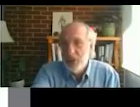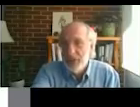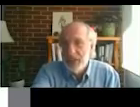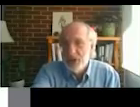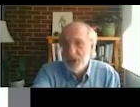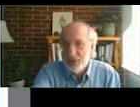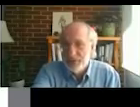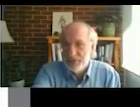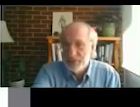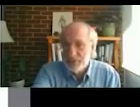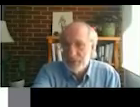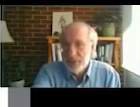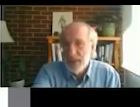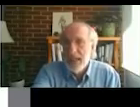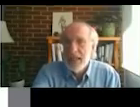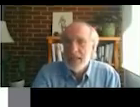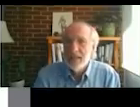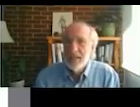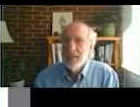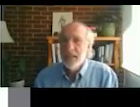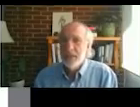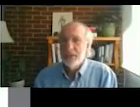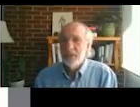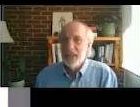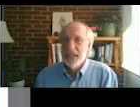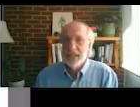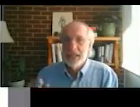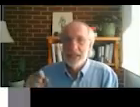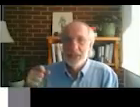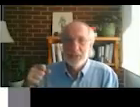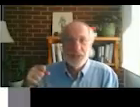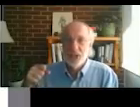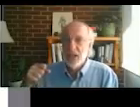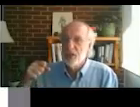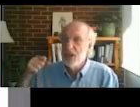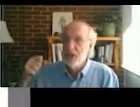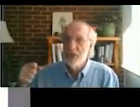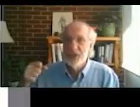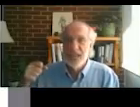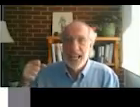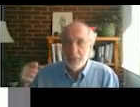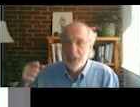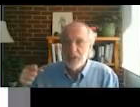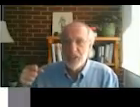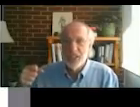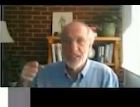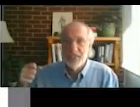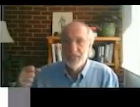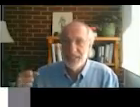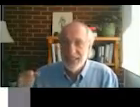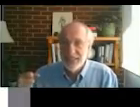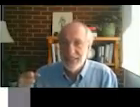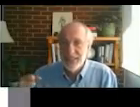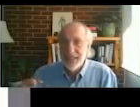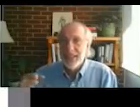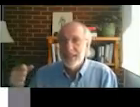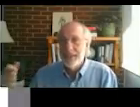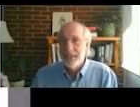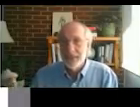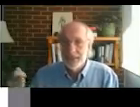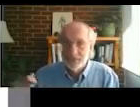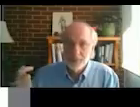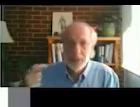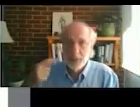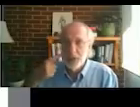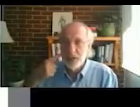is the motivation, and if the child loves apples and loves candy, and